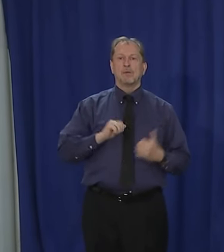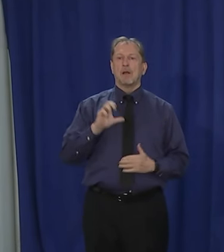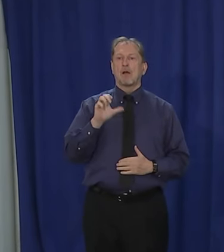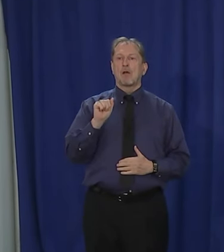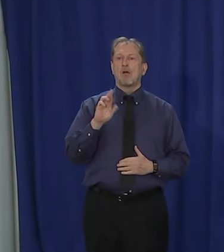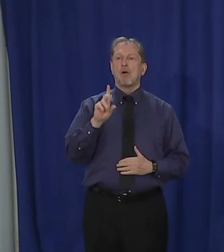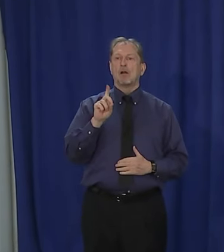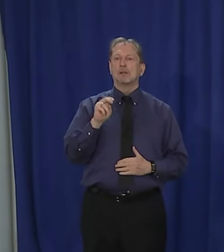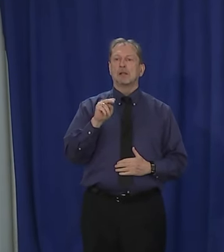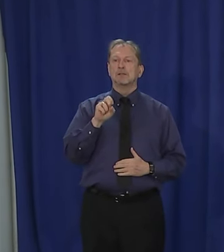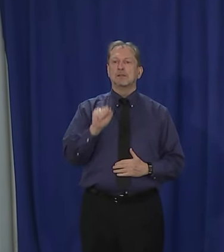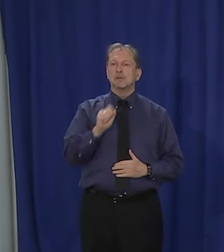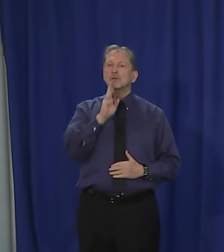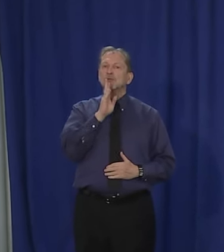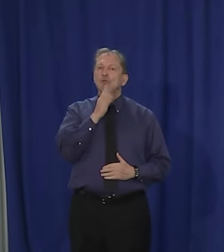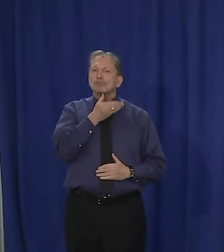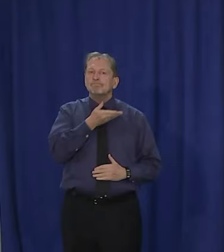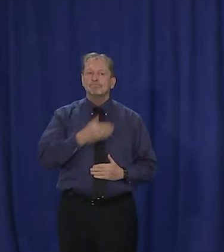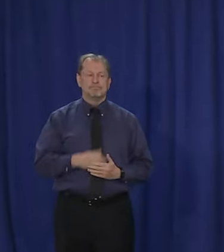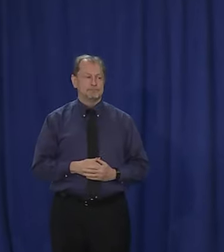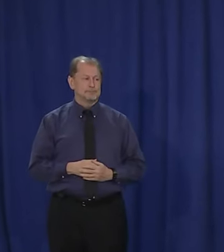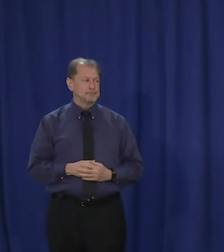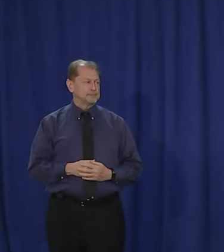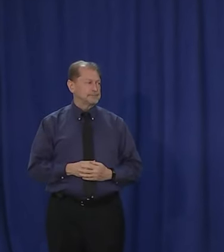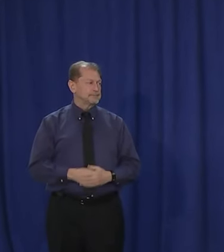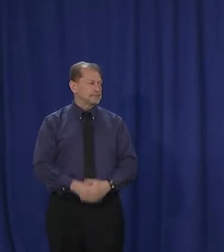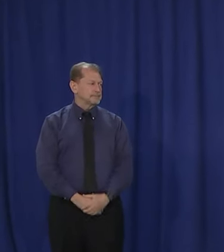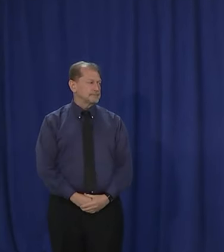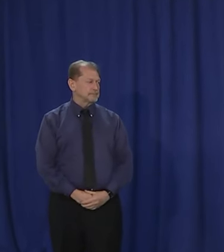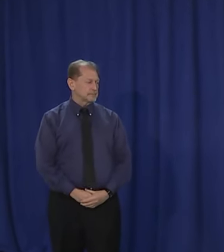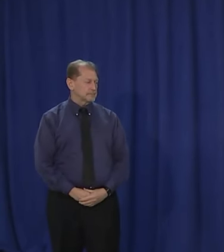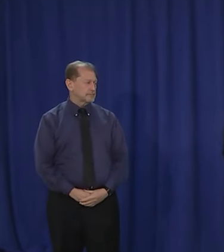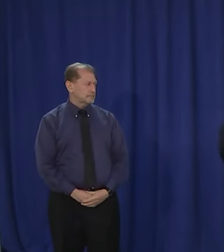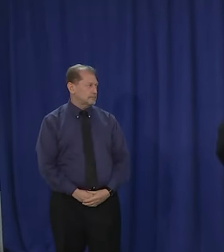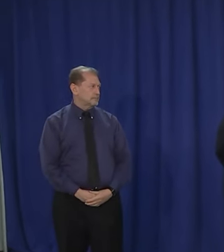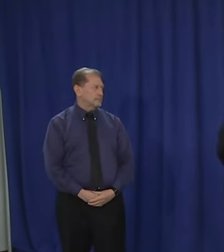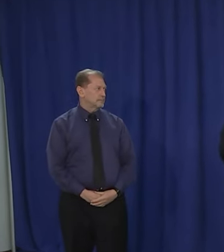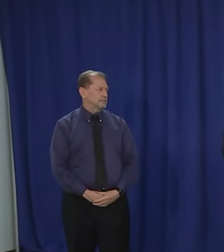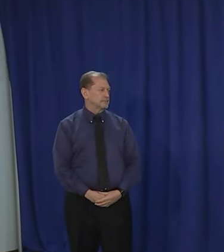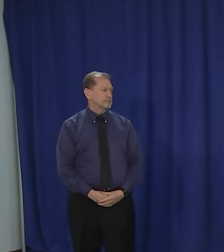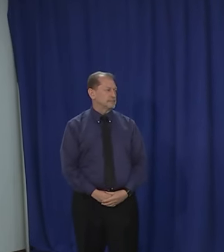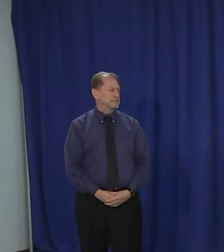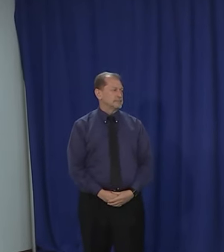podium. Alderman. Thank you, Mayor. Sure.